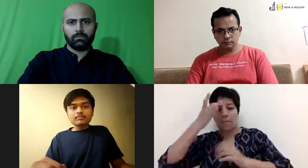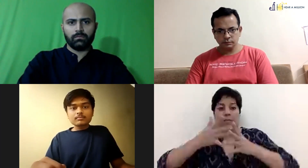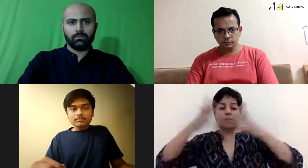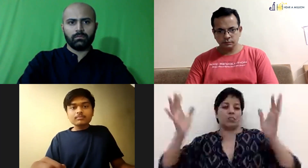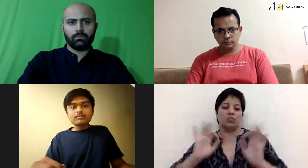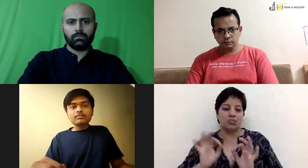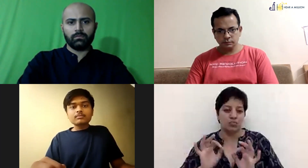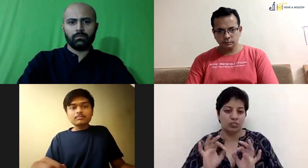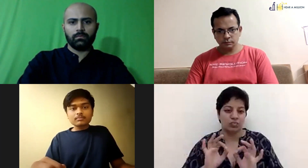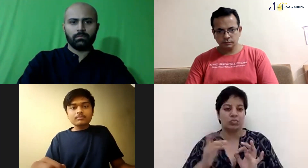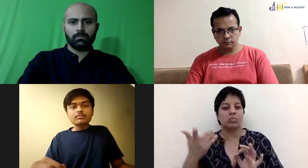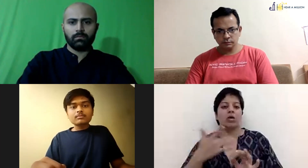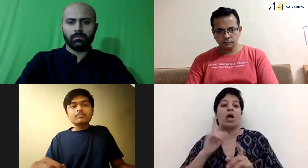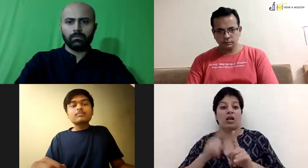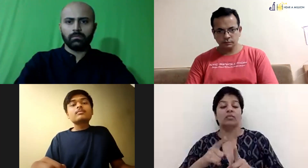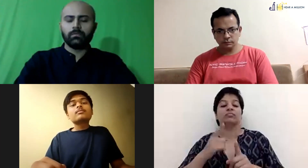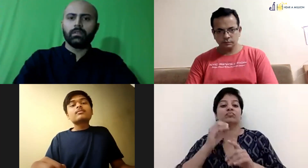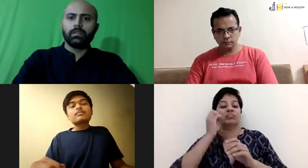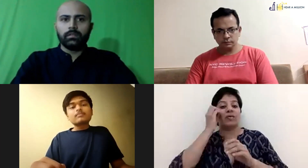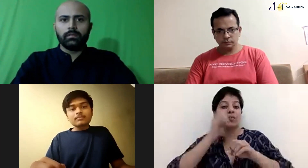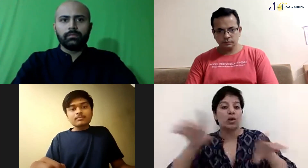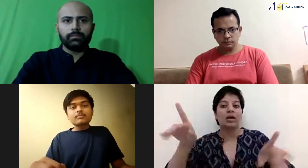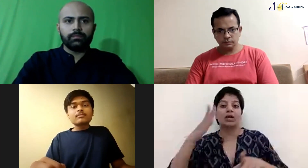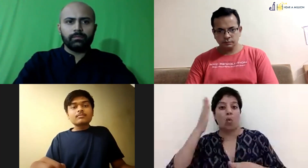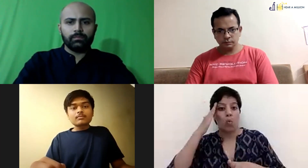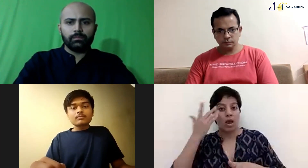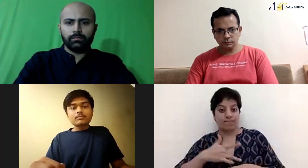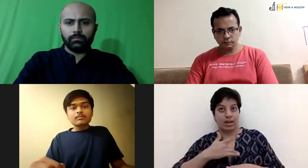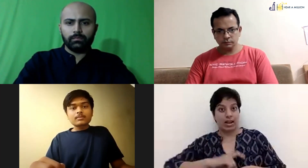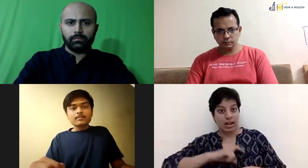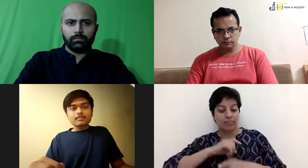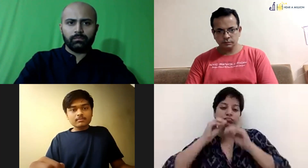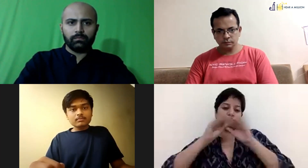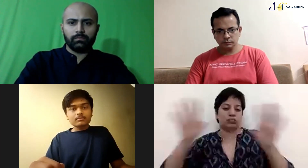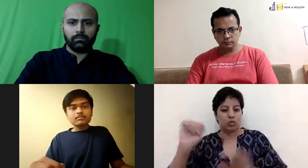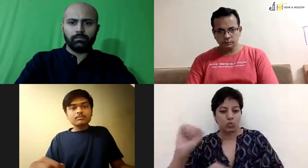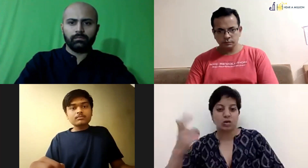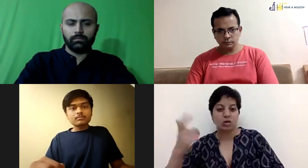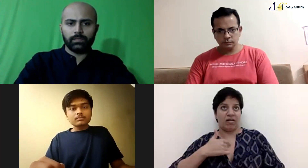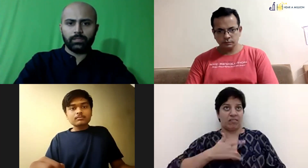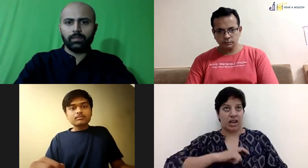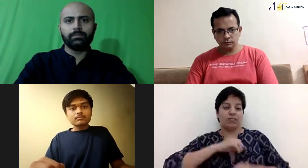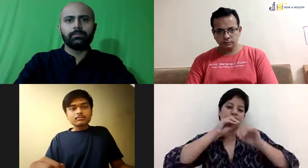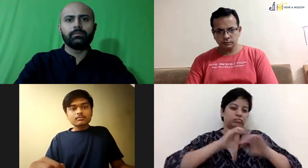face challenges, more challenges. Some people might face easier to manage all the things. So when they